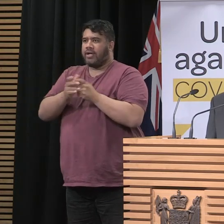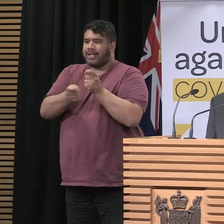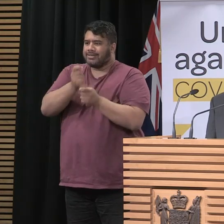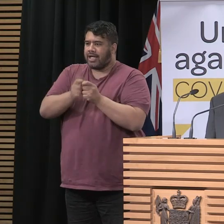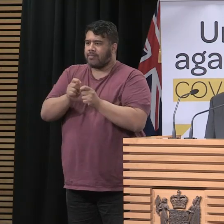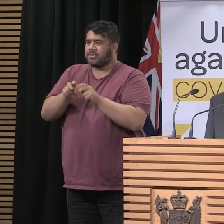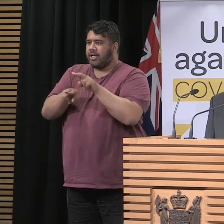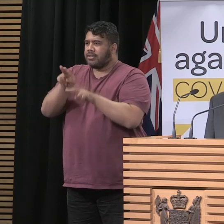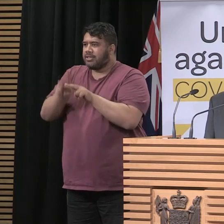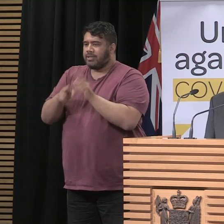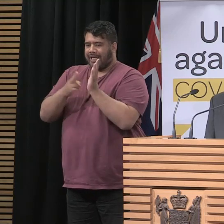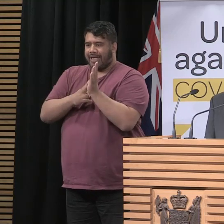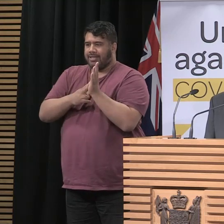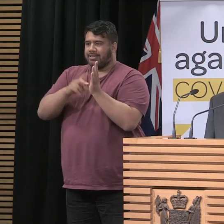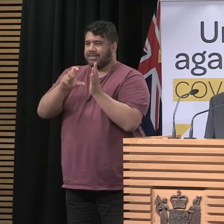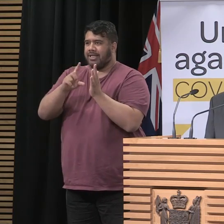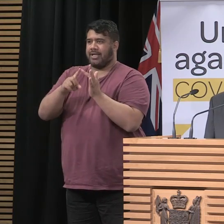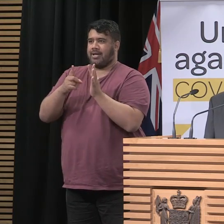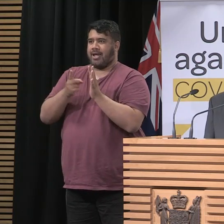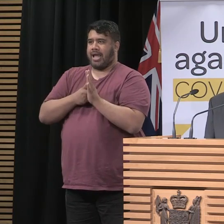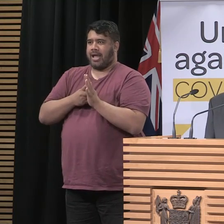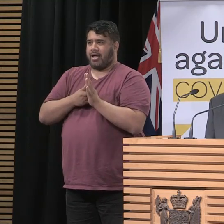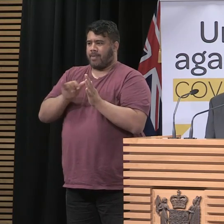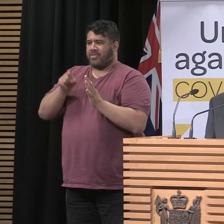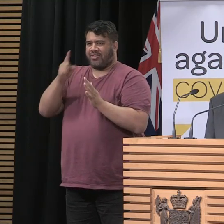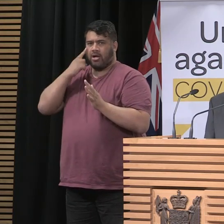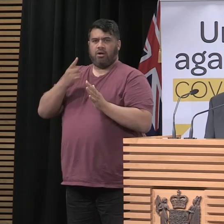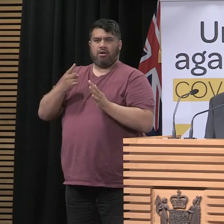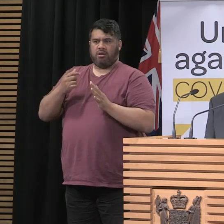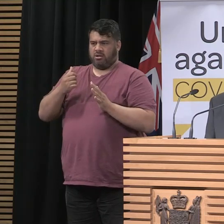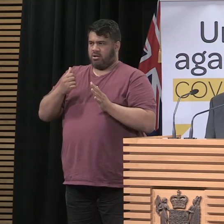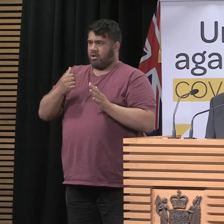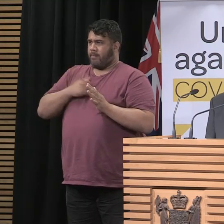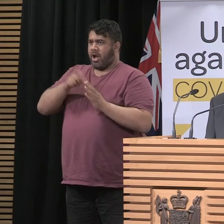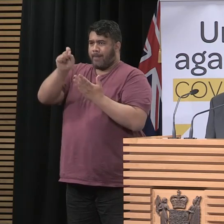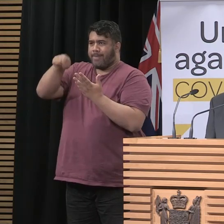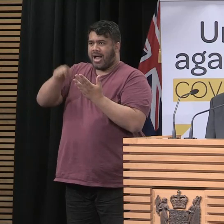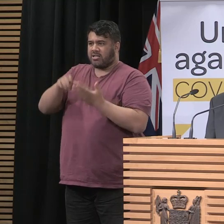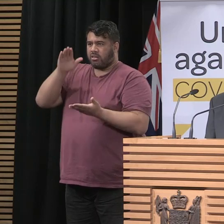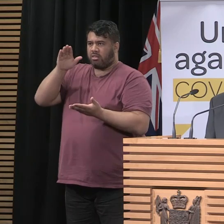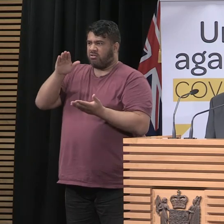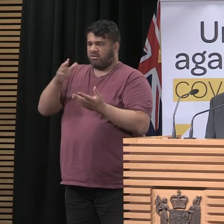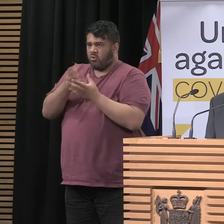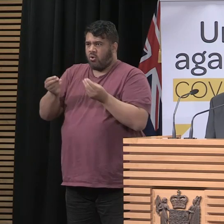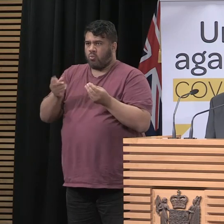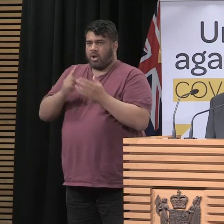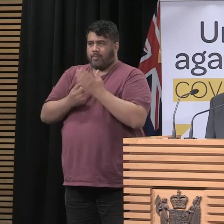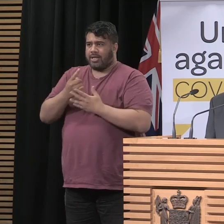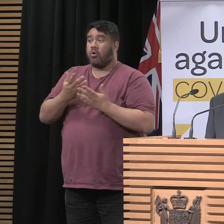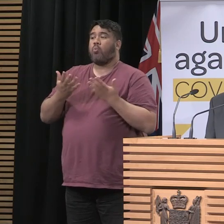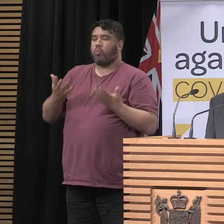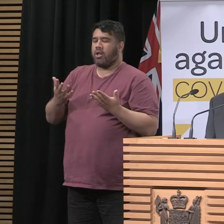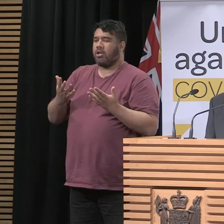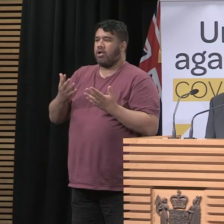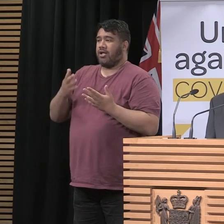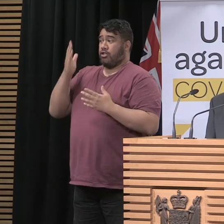how this month is going to affect their performance this year? That's the reason, of course, that we expect senior secondary schools